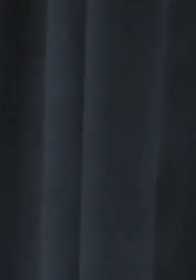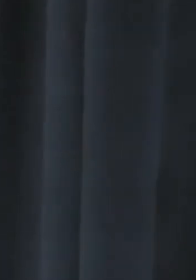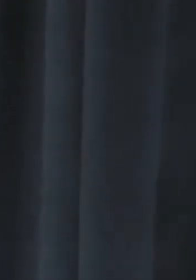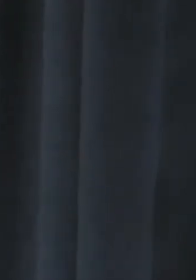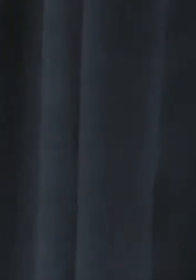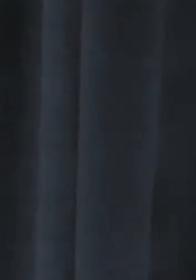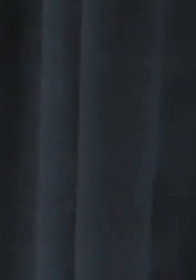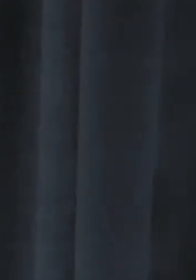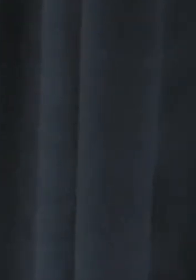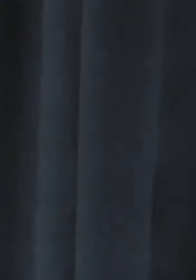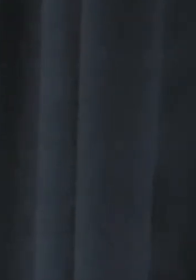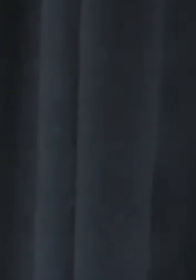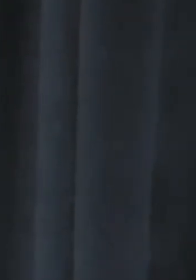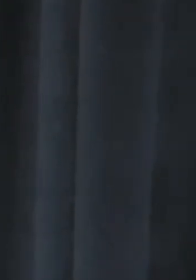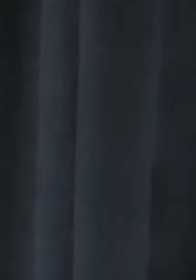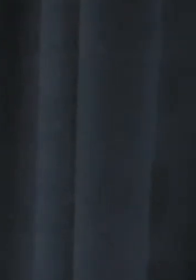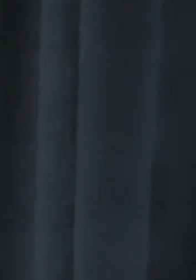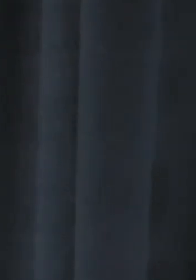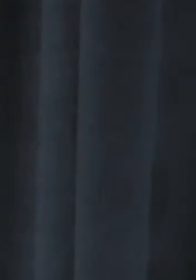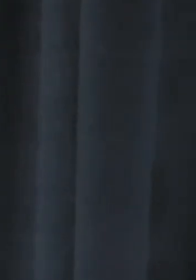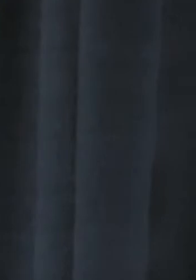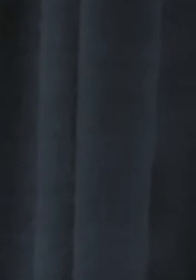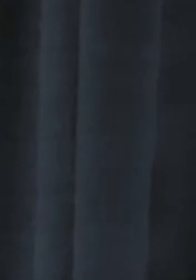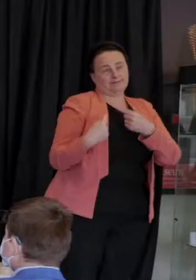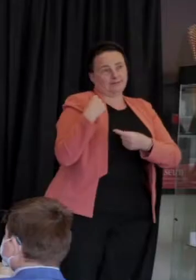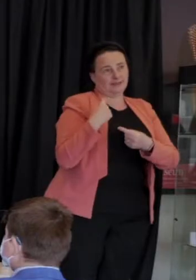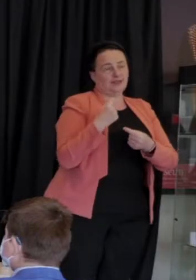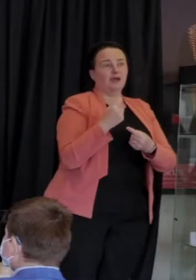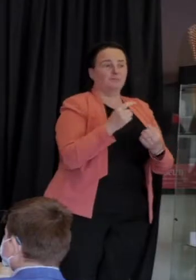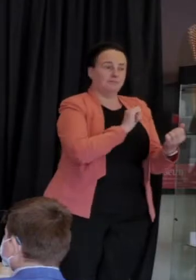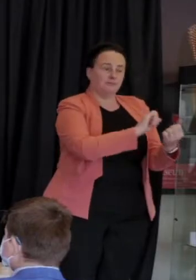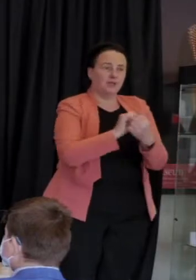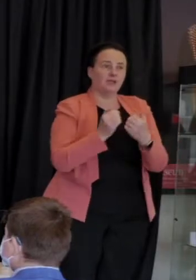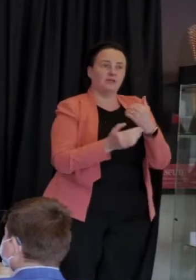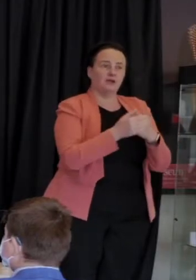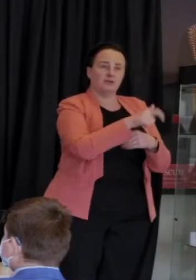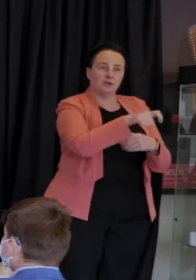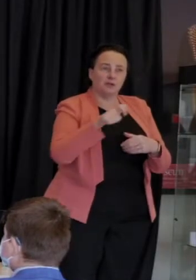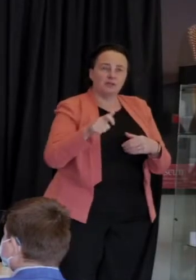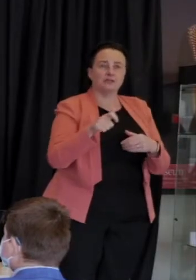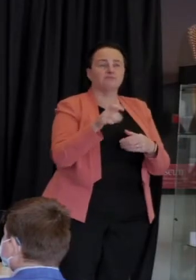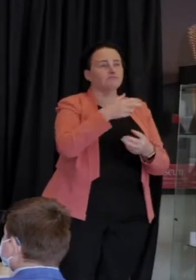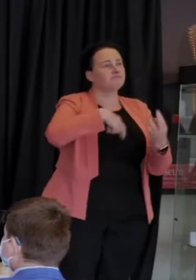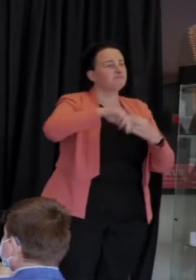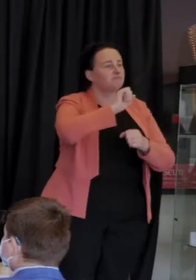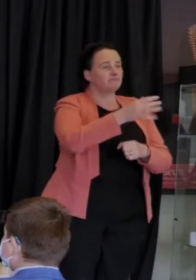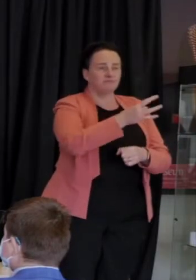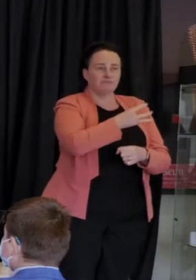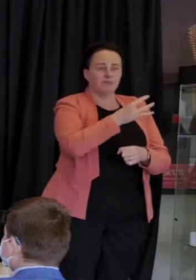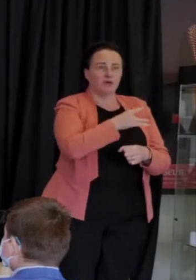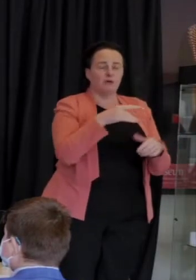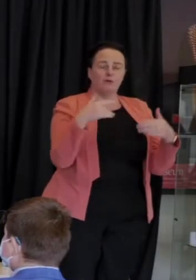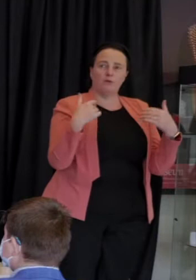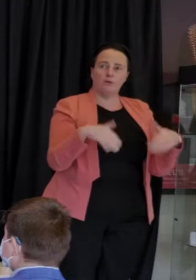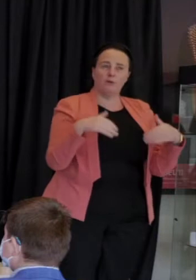shortly after being elected, and I spent quite a number of weeks with my two young children cycling around the empty streets of Kilkenny, and it was a magical time,